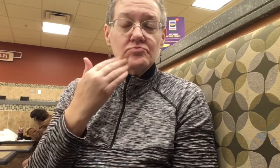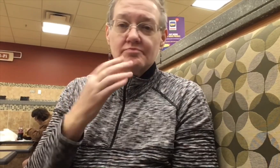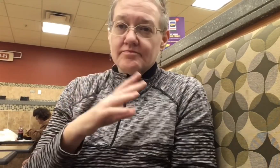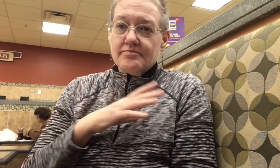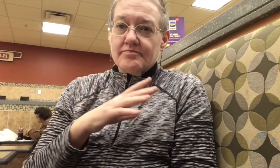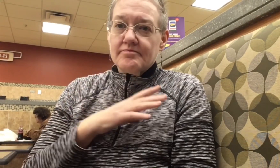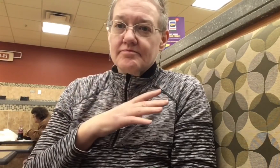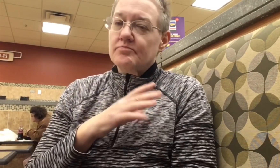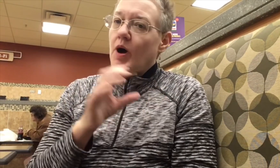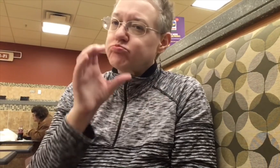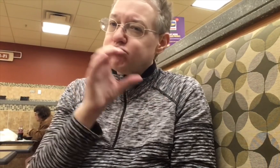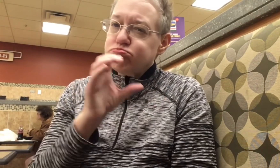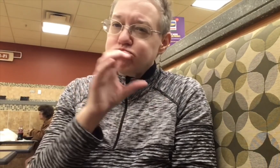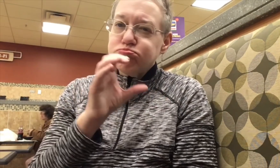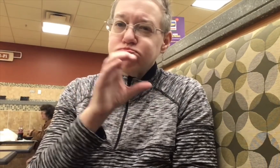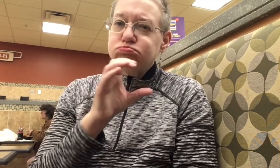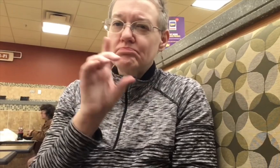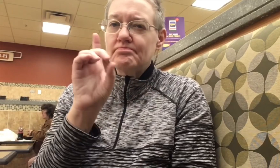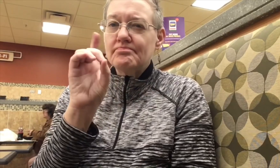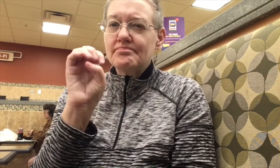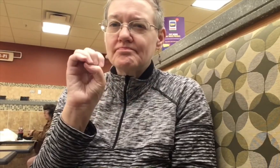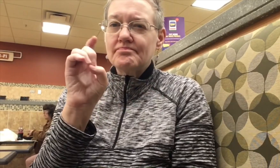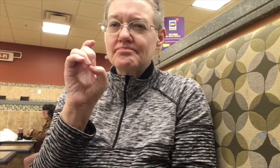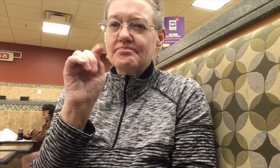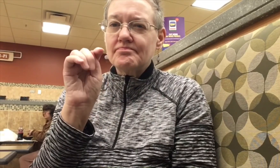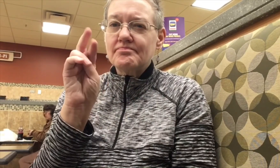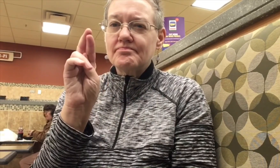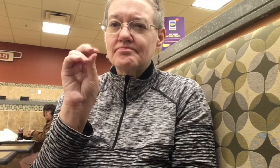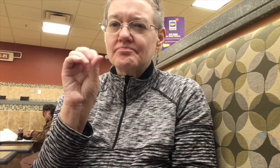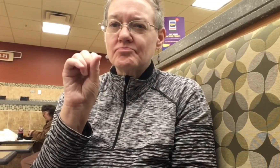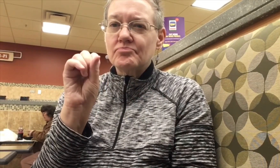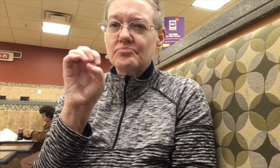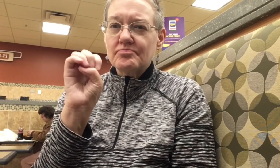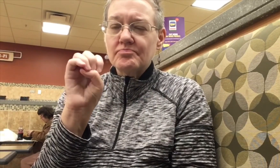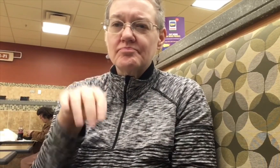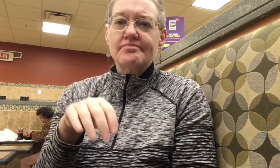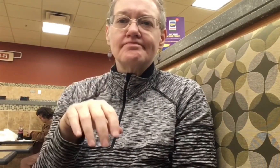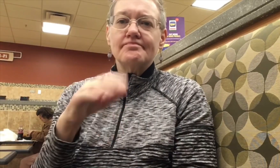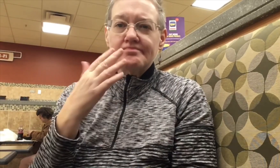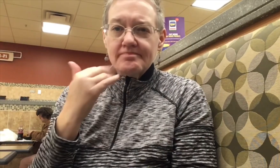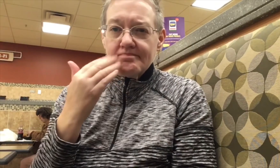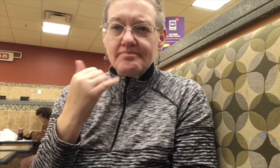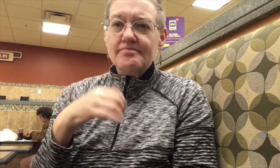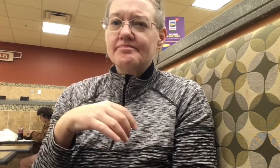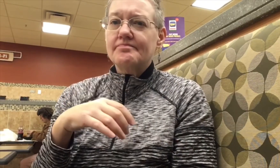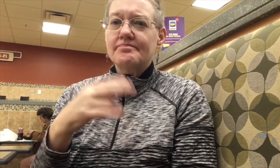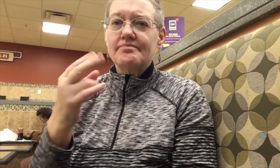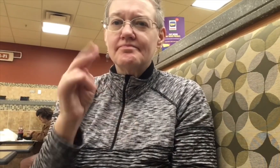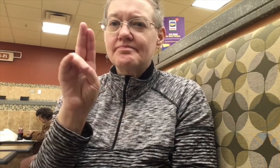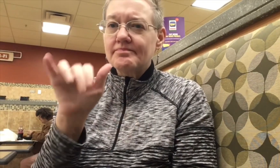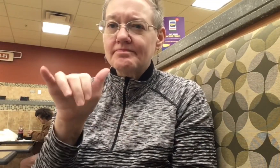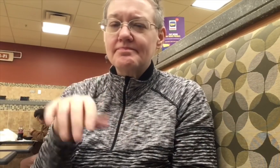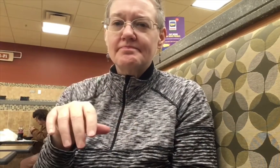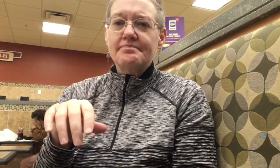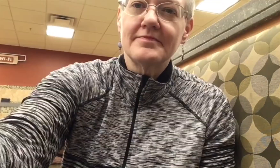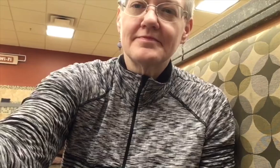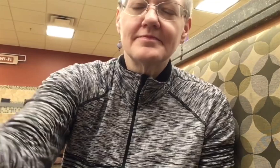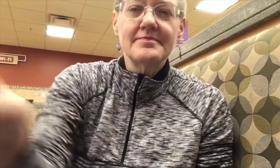Bacon without sugar, that's fine too, but look and find it without dextrose or sugar or